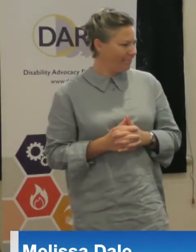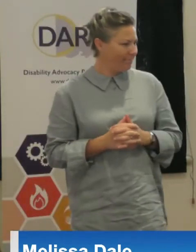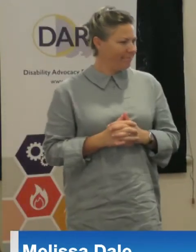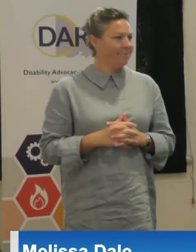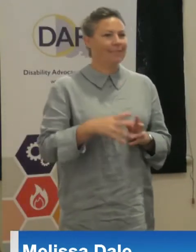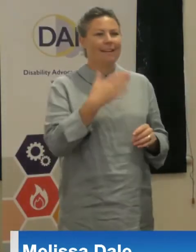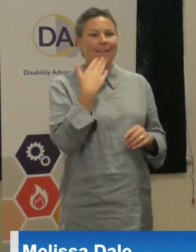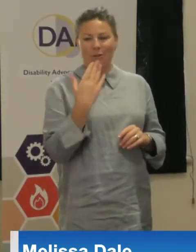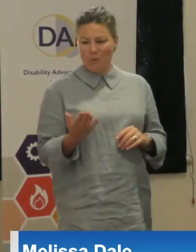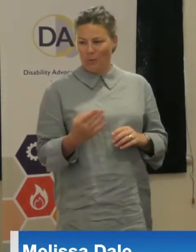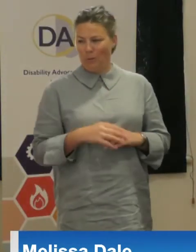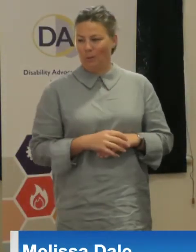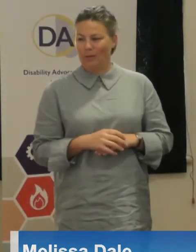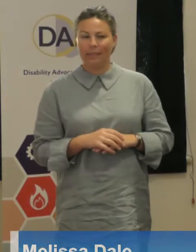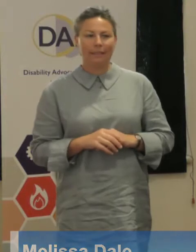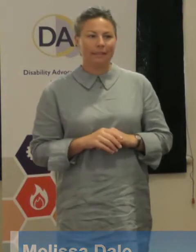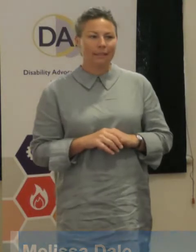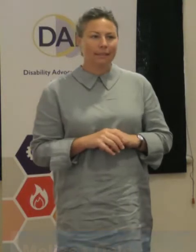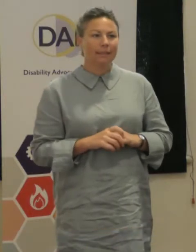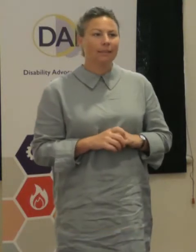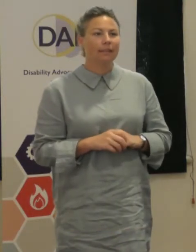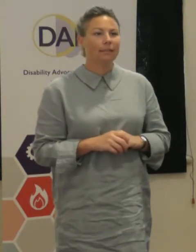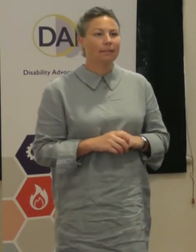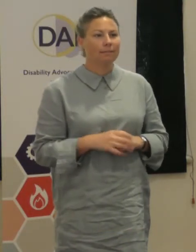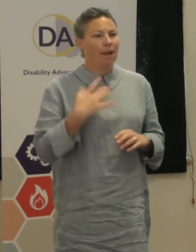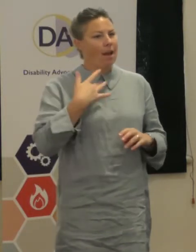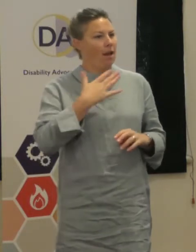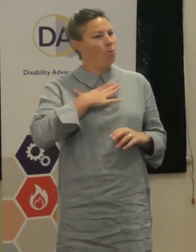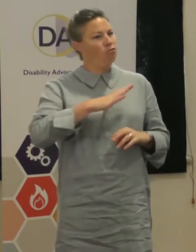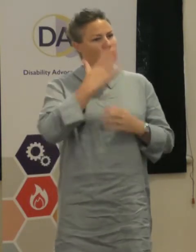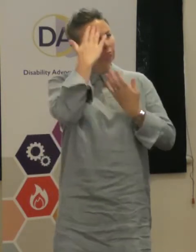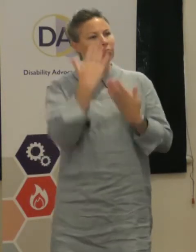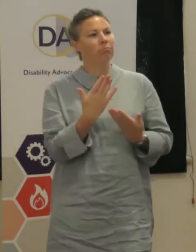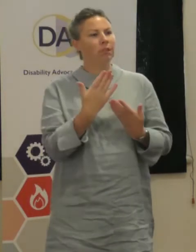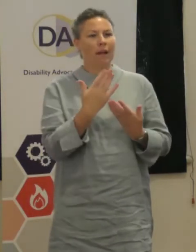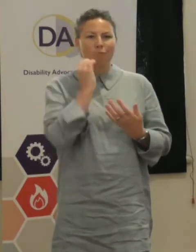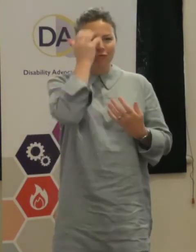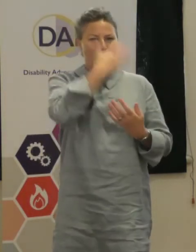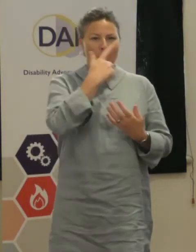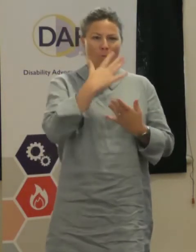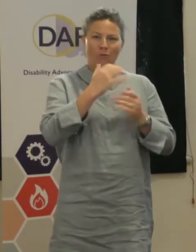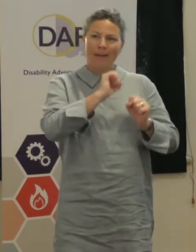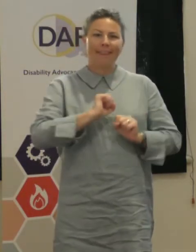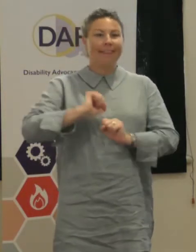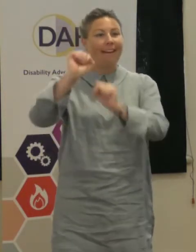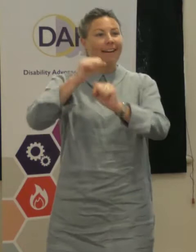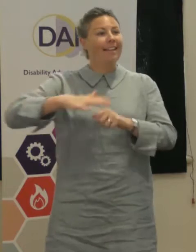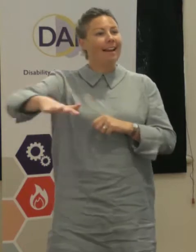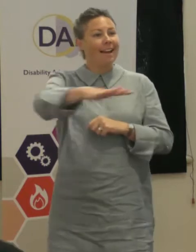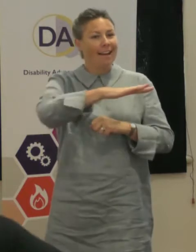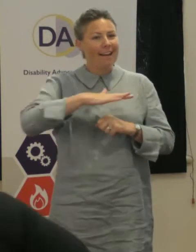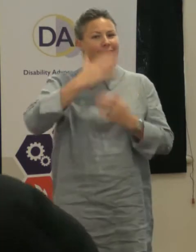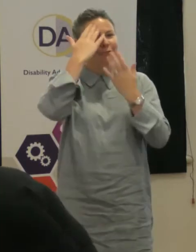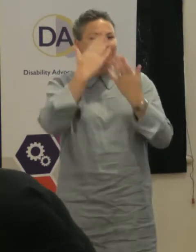Thanks very much, Melissa. I'd just like to acknowledge the traditional owners of the land, the Wurundjeri people, and pay my respects